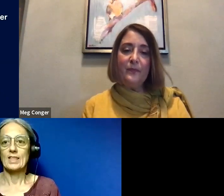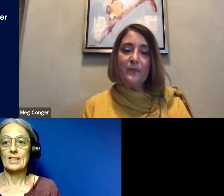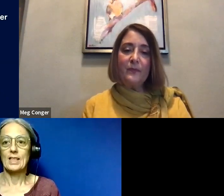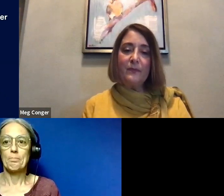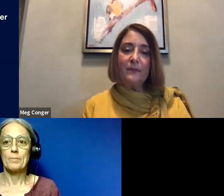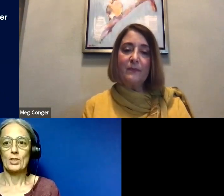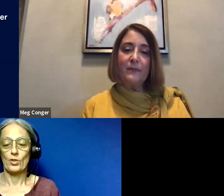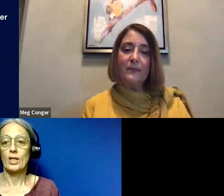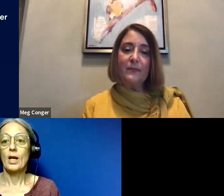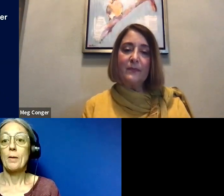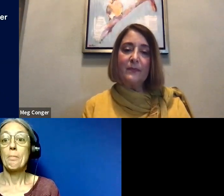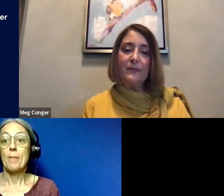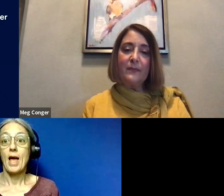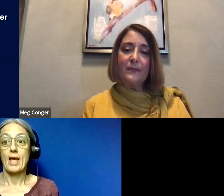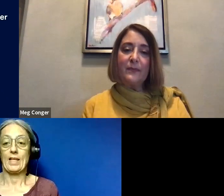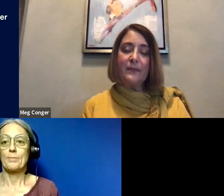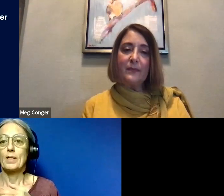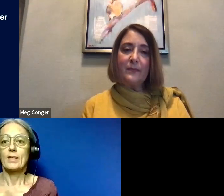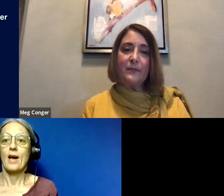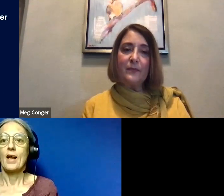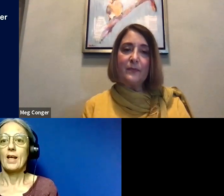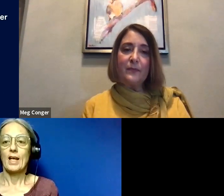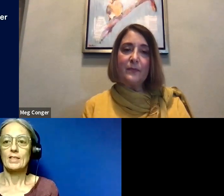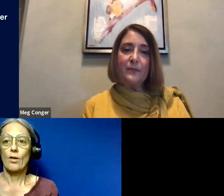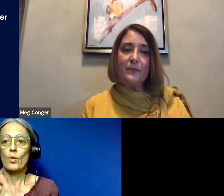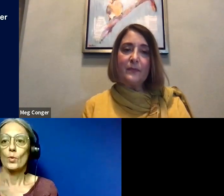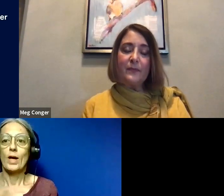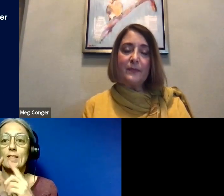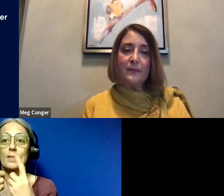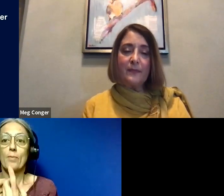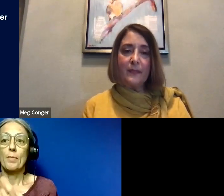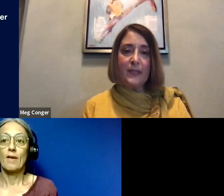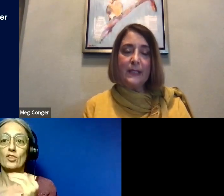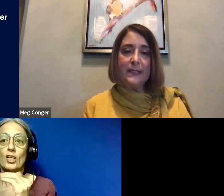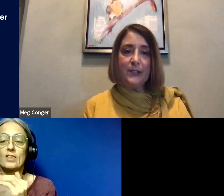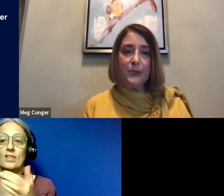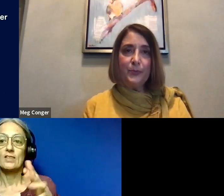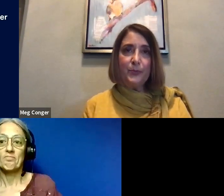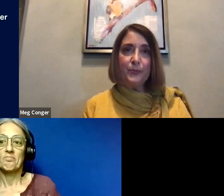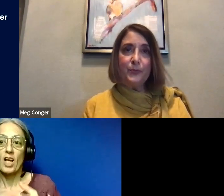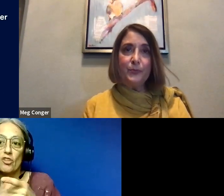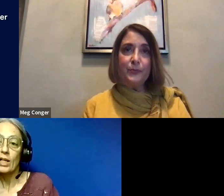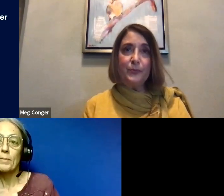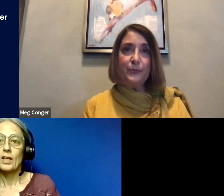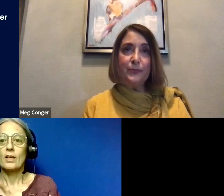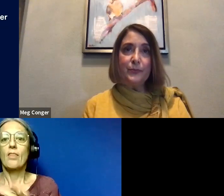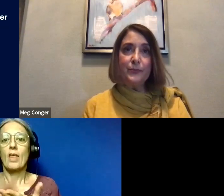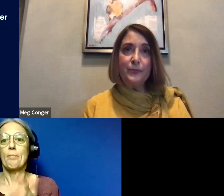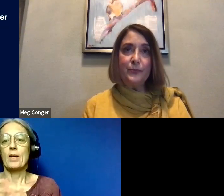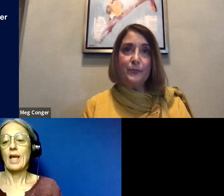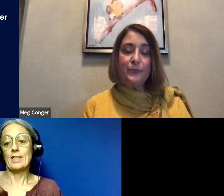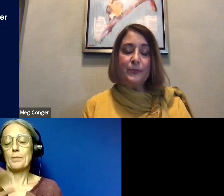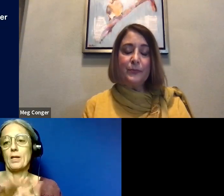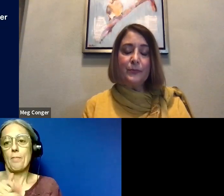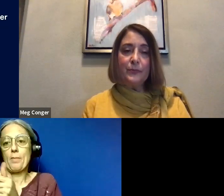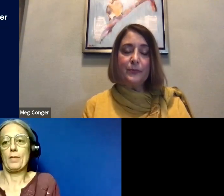successfully guided Kansas City through a U.S. Department of Justice settlement agreement, working to bring Kansas City into compliance with the ADA